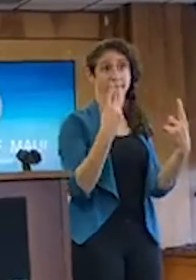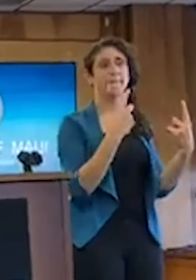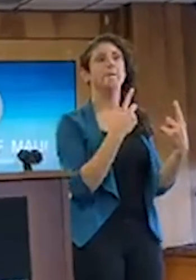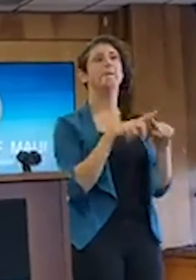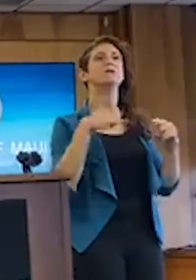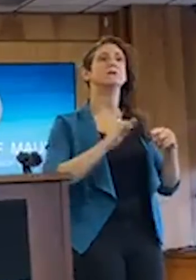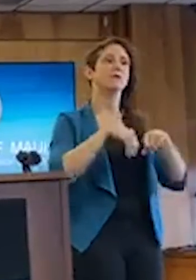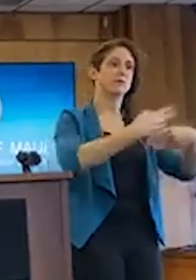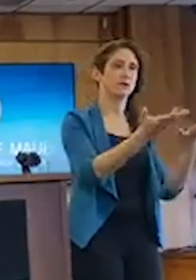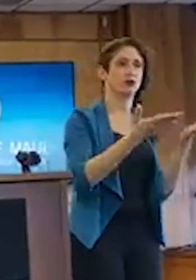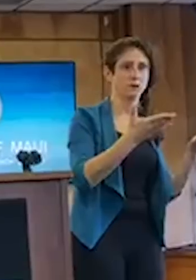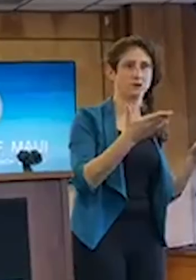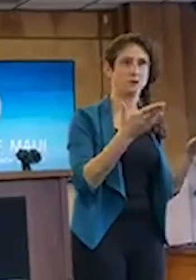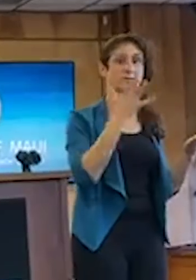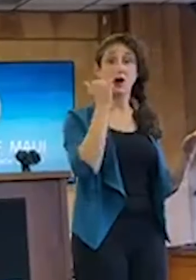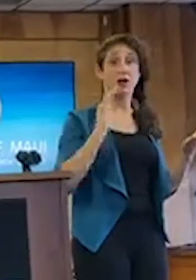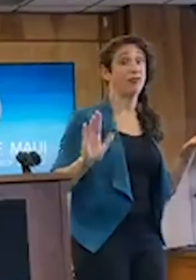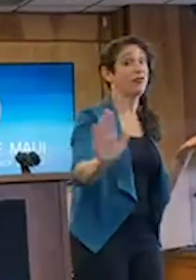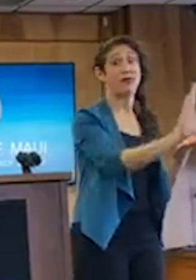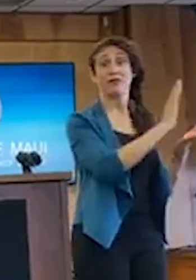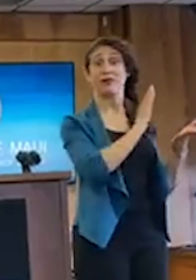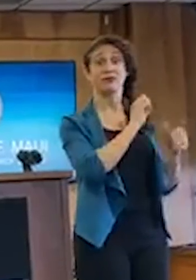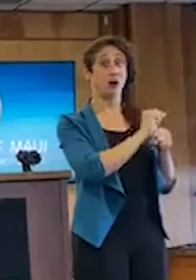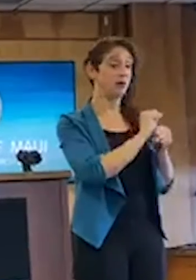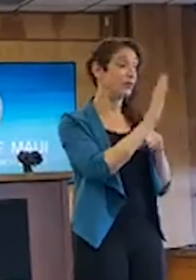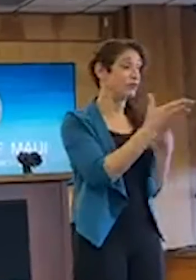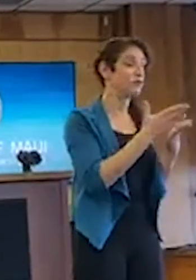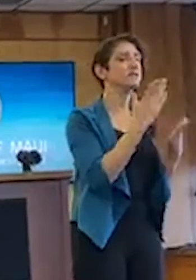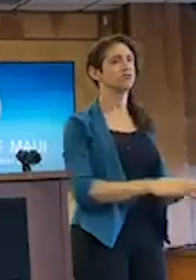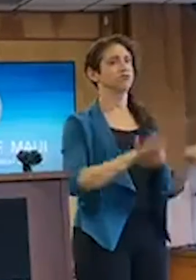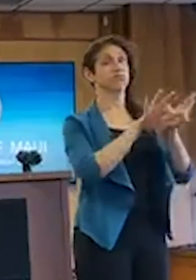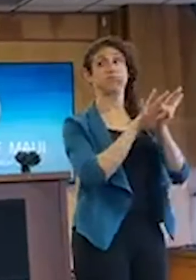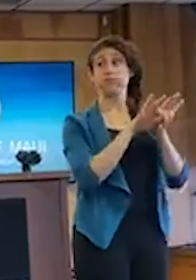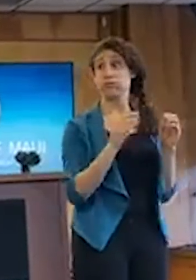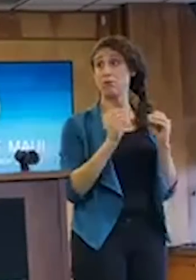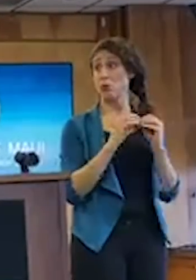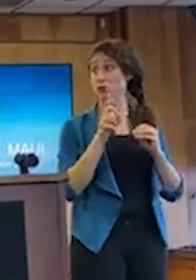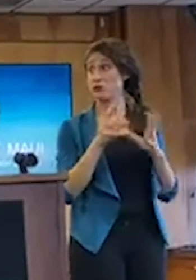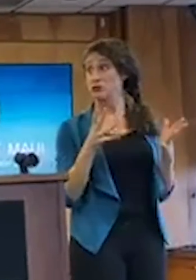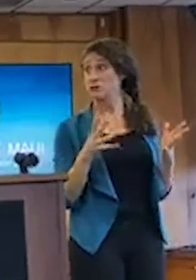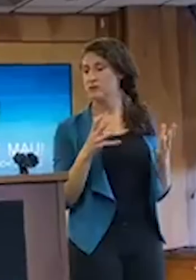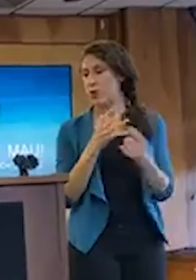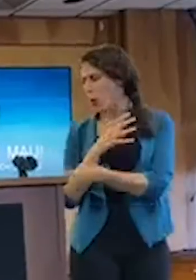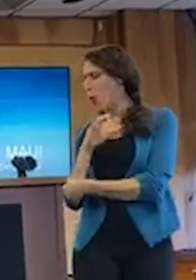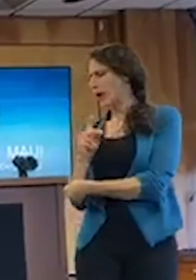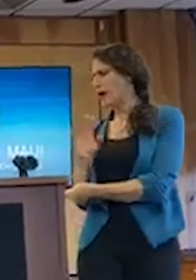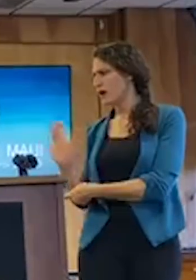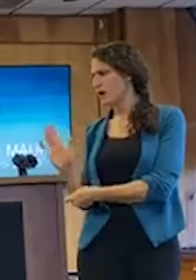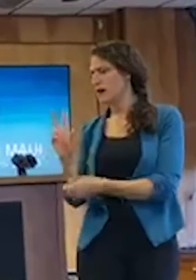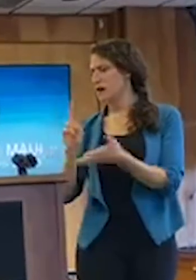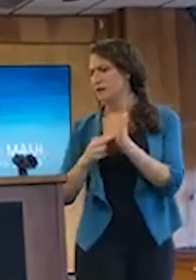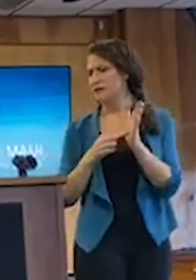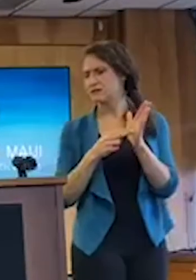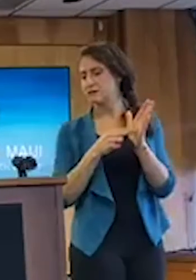they provide still are very important. Any more questions? Anyhow, ladies and... No, we don't have